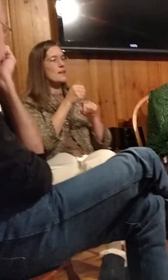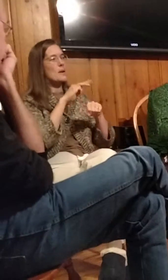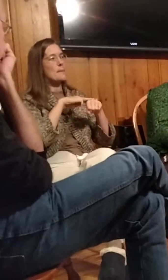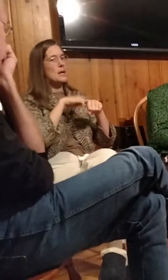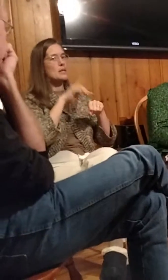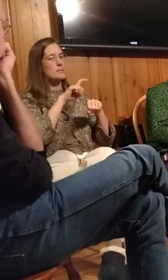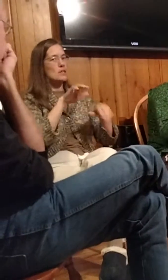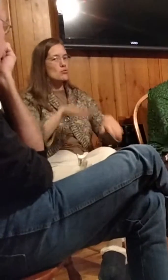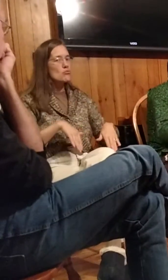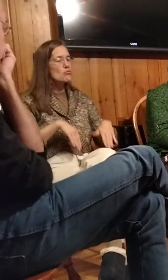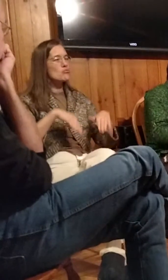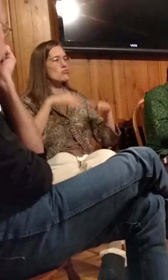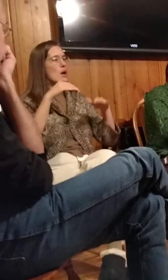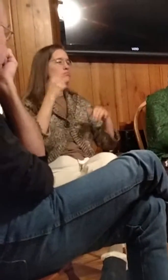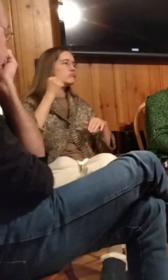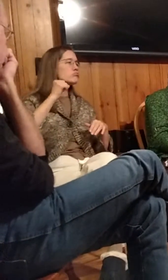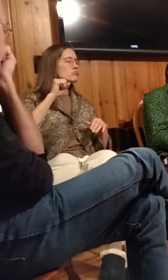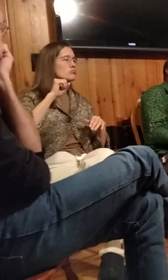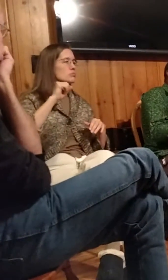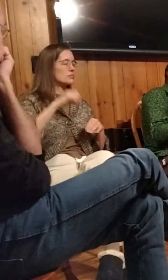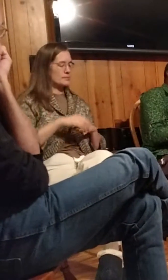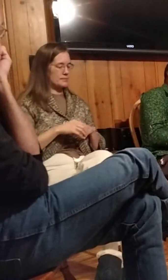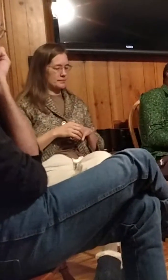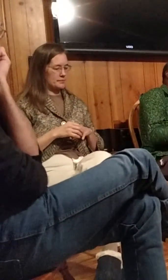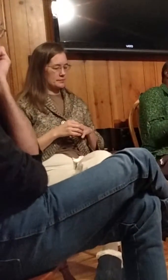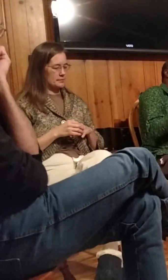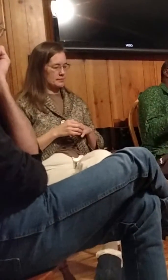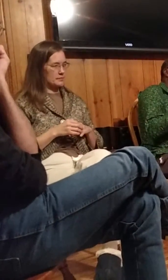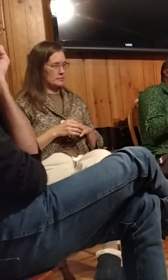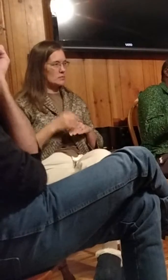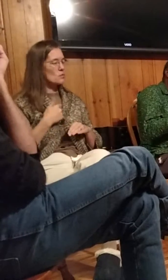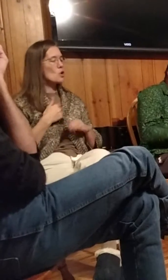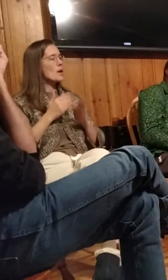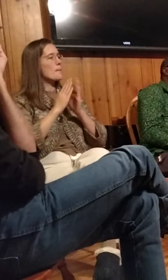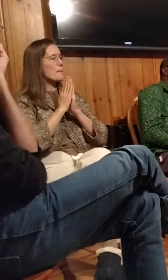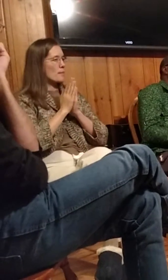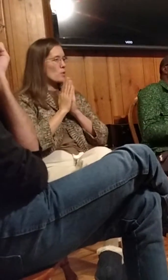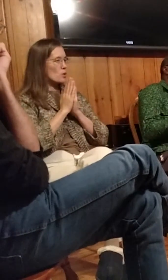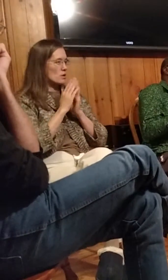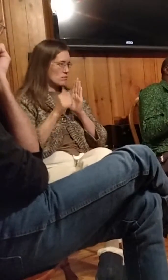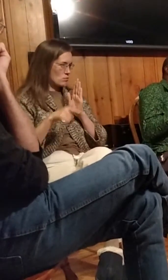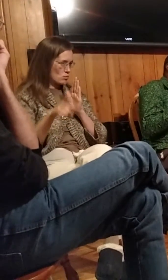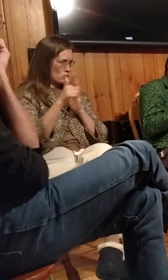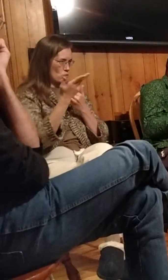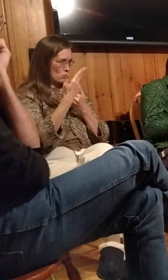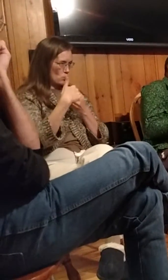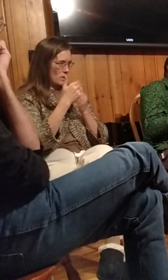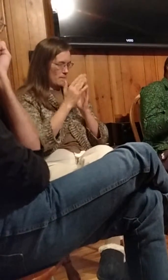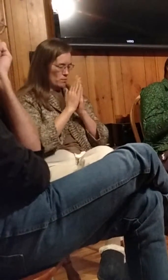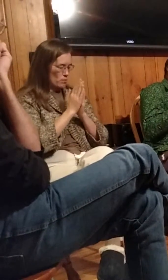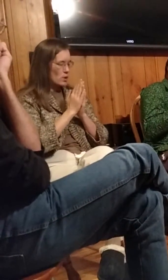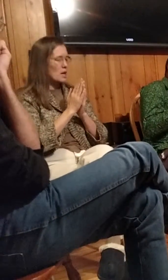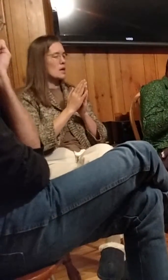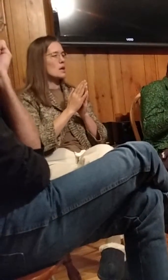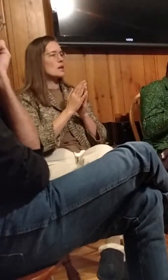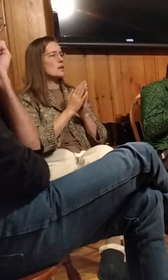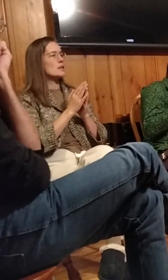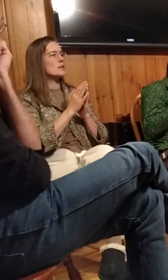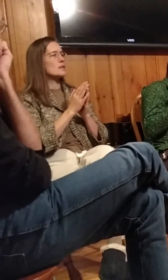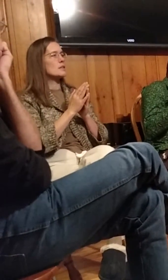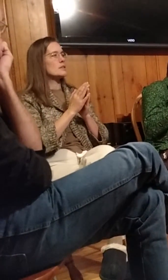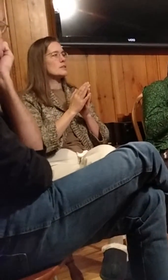it. So I tell them, so this is what I'm doing. So I pray that you pray with me so that we will